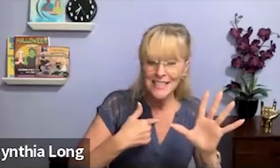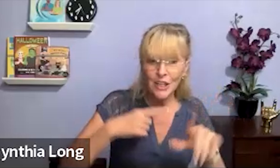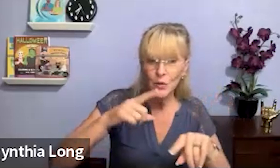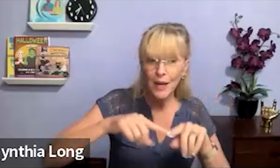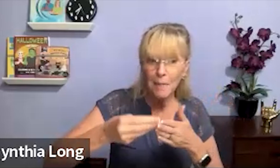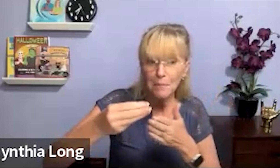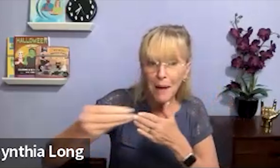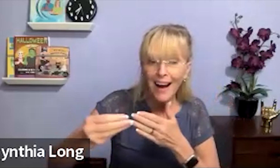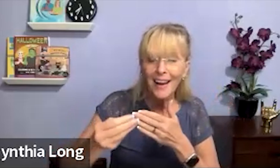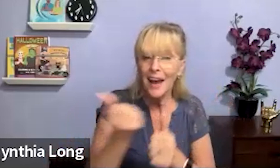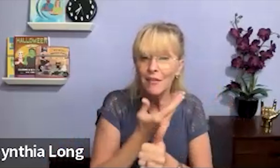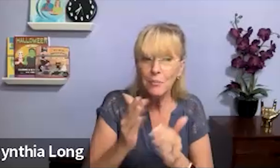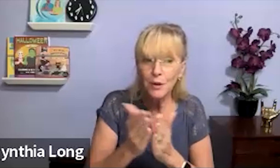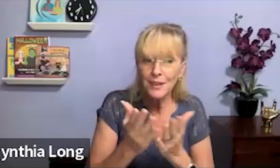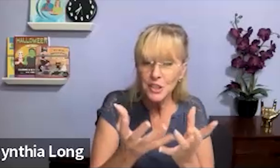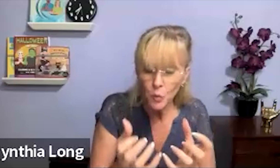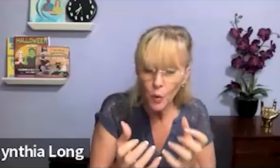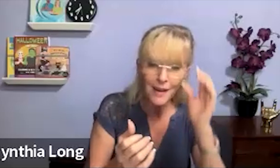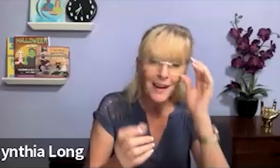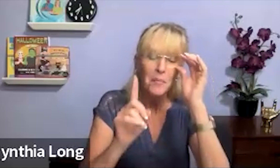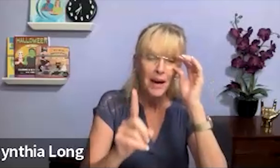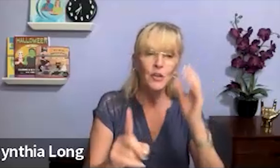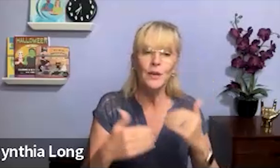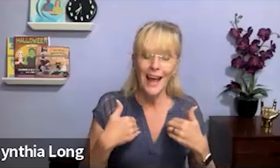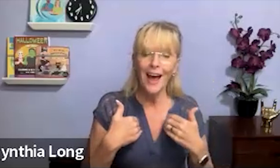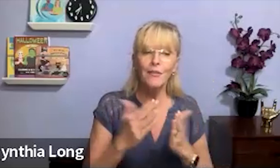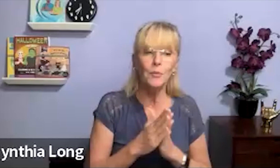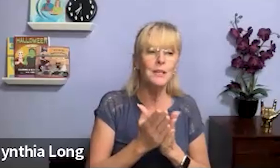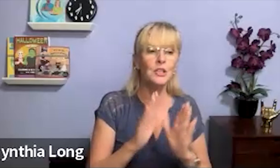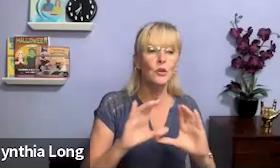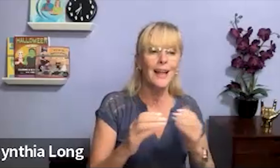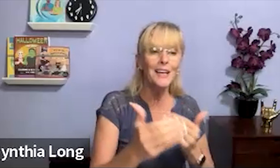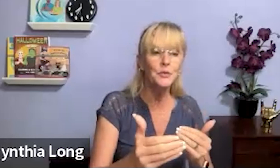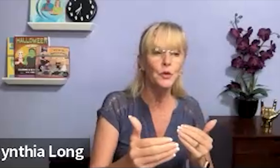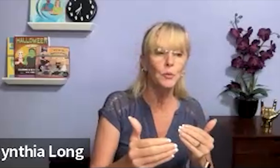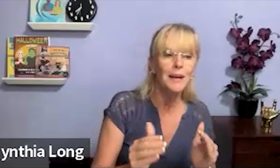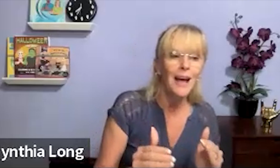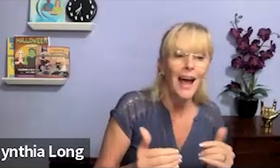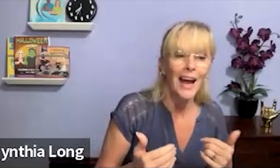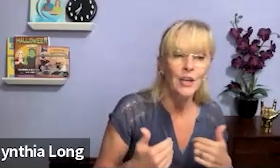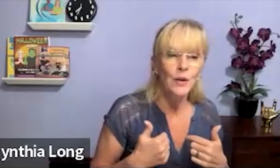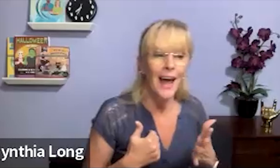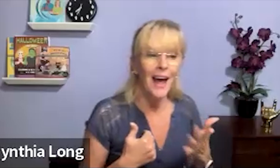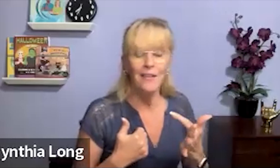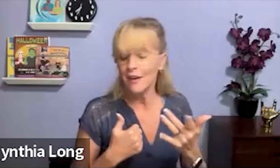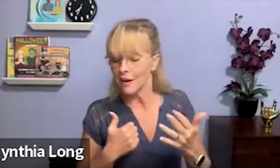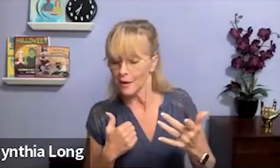obviously you can't buy every book that you want, but you can have the books in your classroom, and you can have